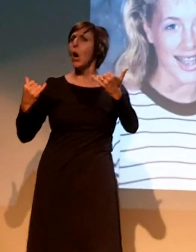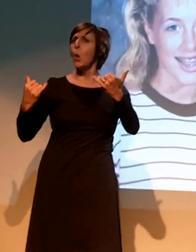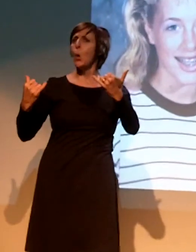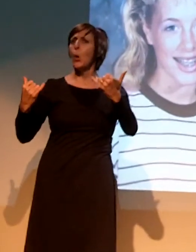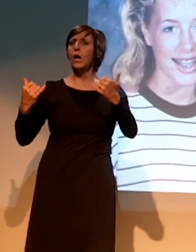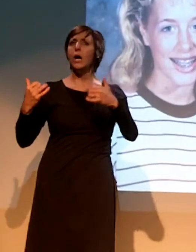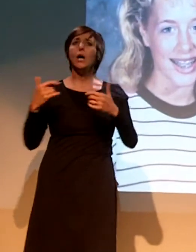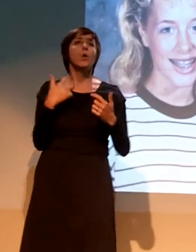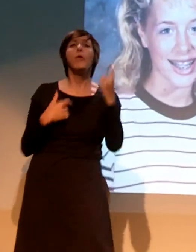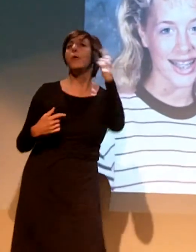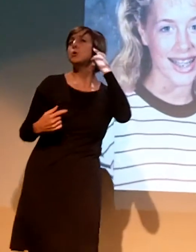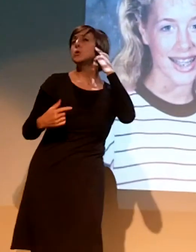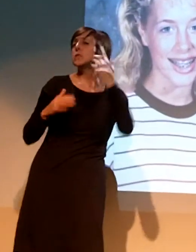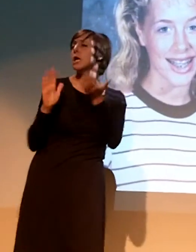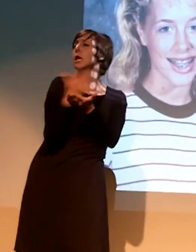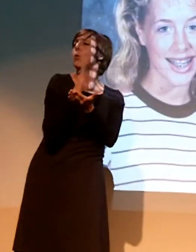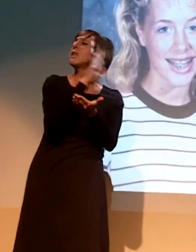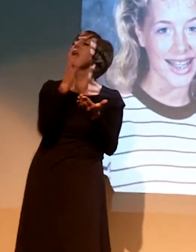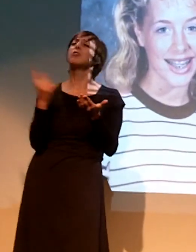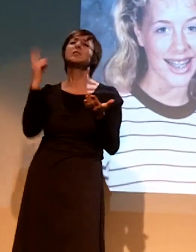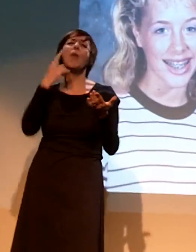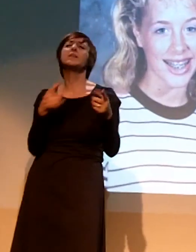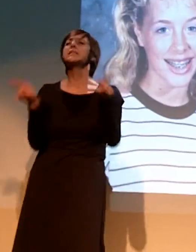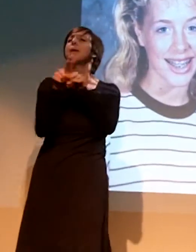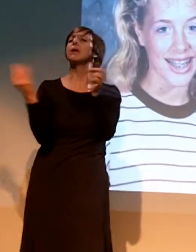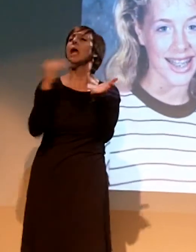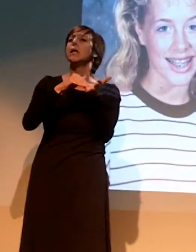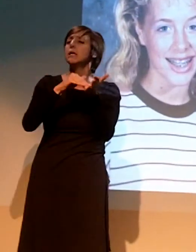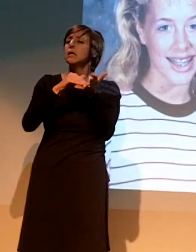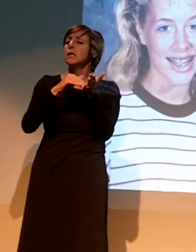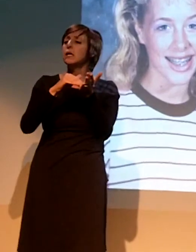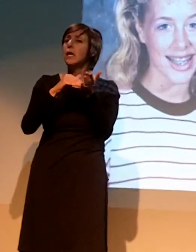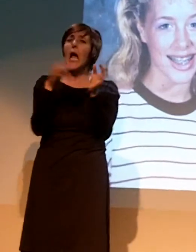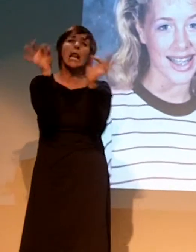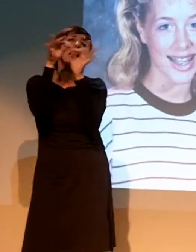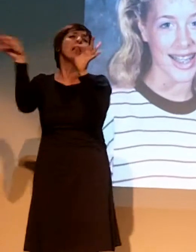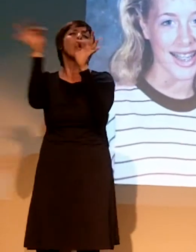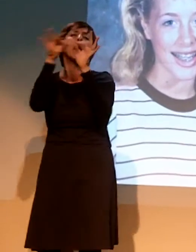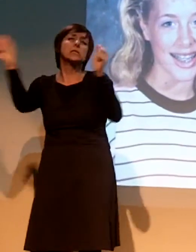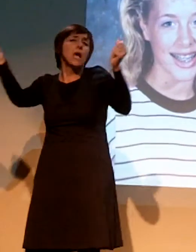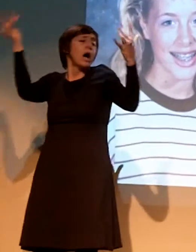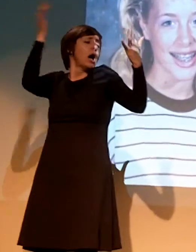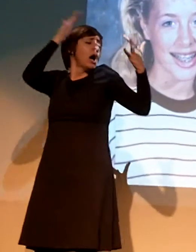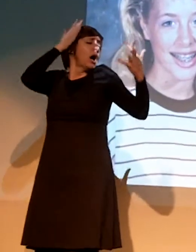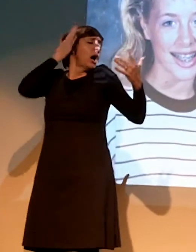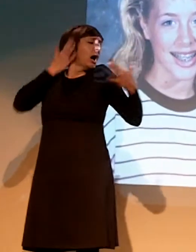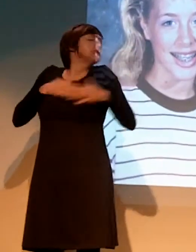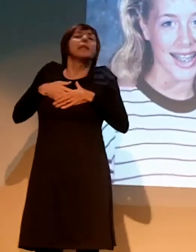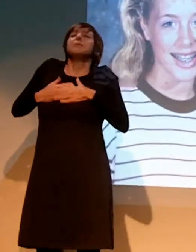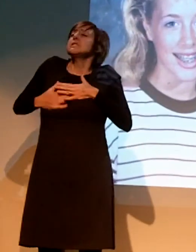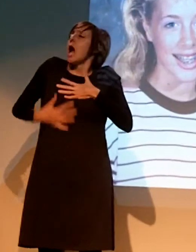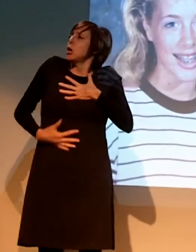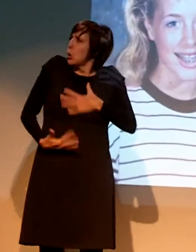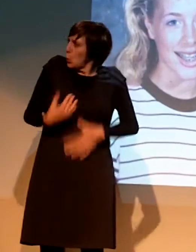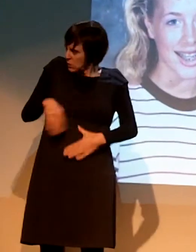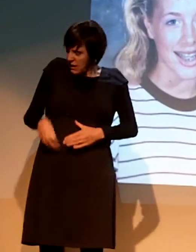Or music will never hit you in the same way again. Lyrics roll down over you, slip inside you.